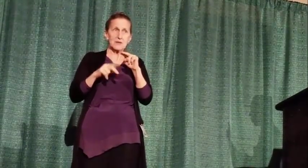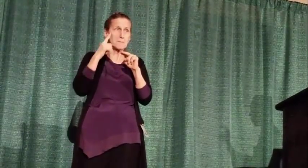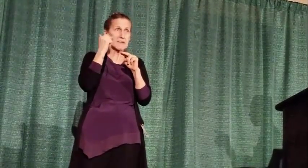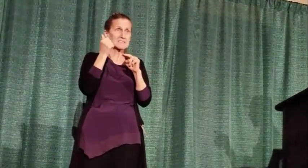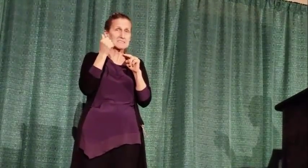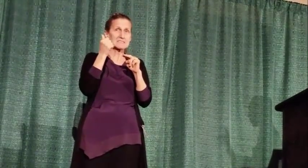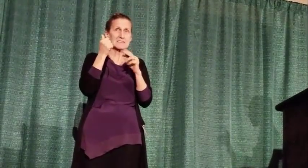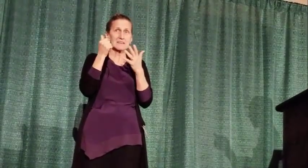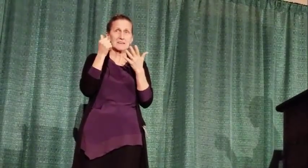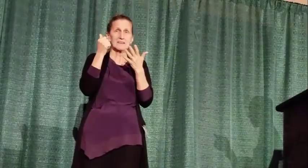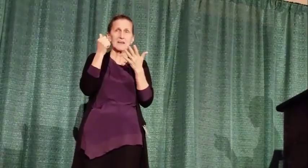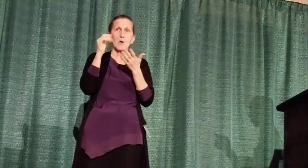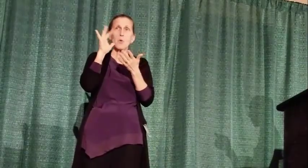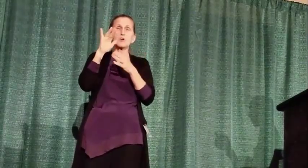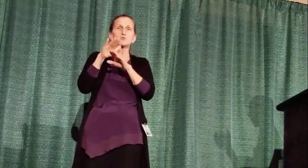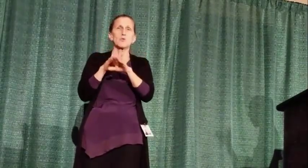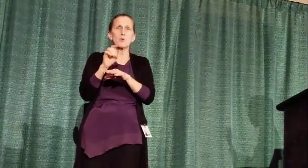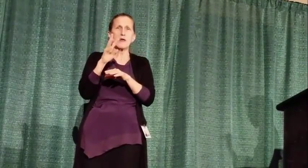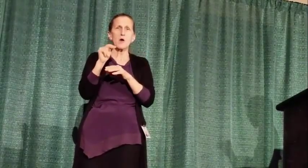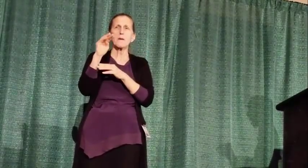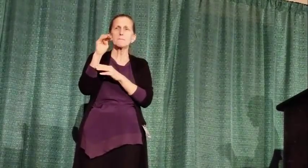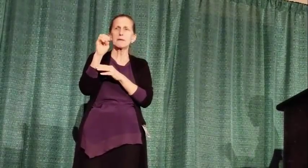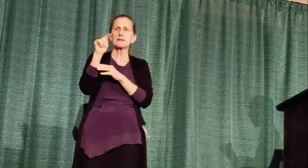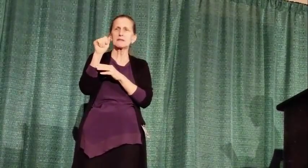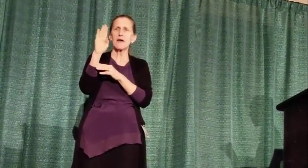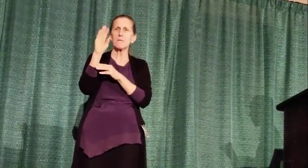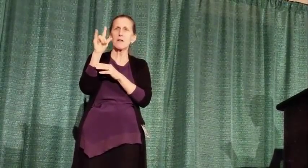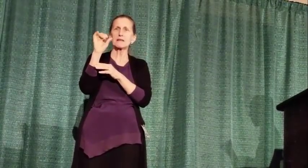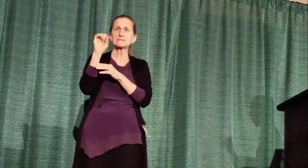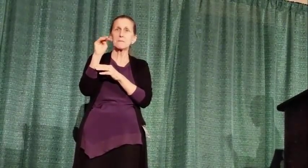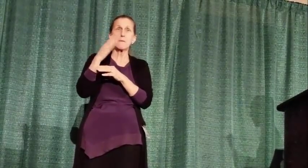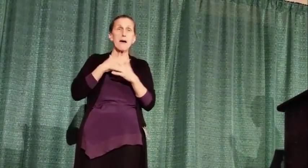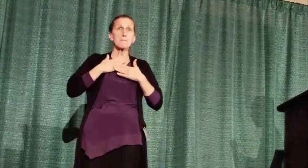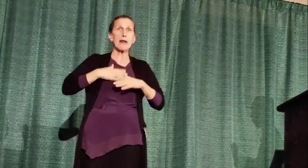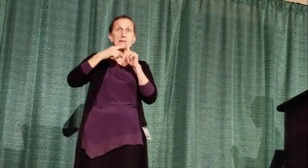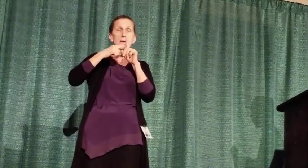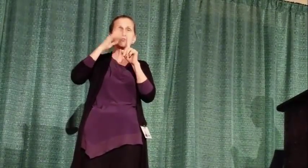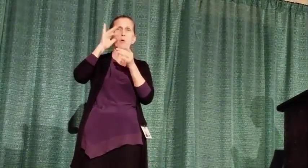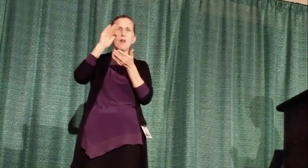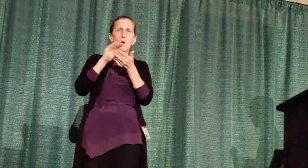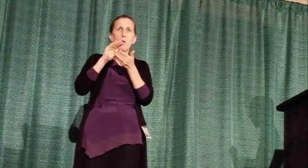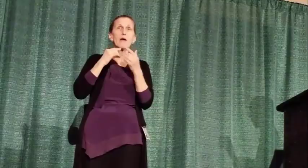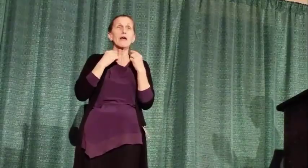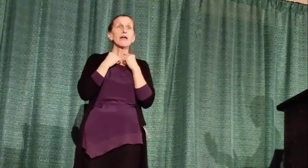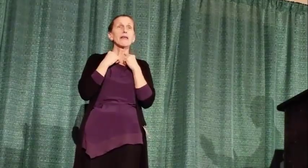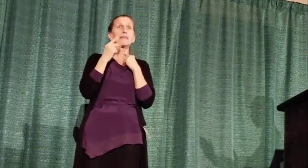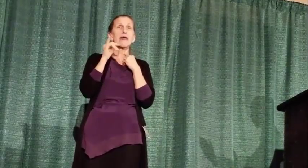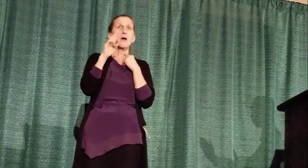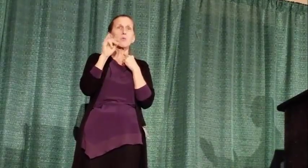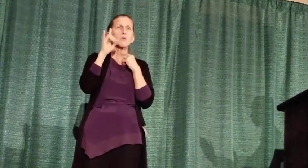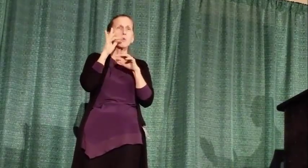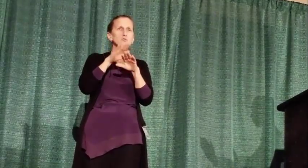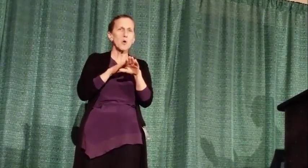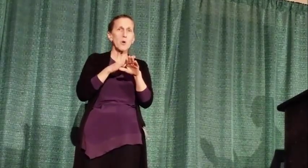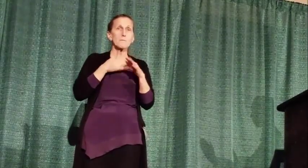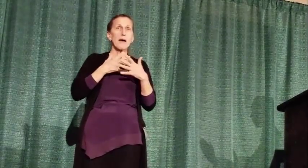it would slow down its metabolism by lowering my body temperature, lowering my thyroid a little bit. My respiratory